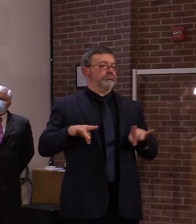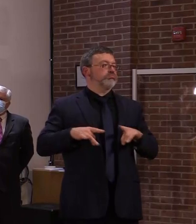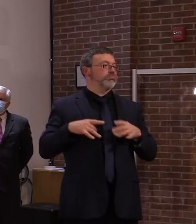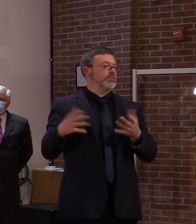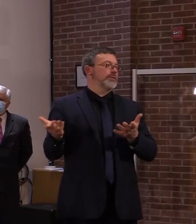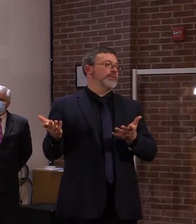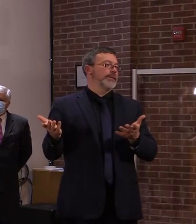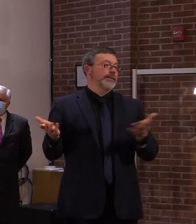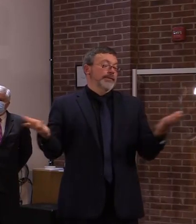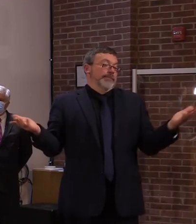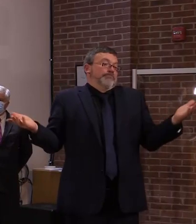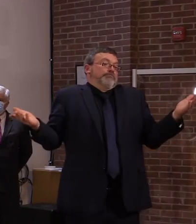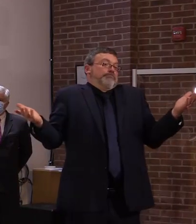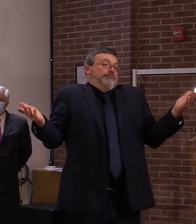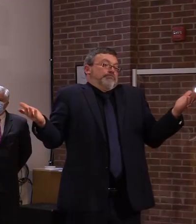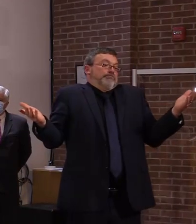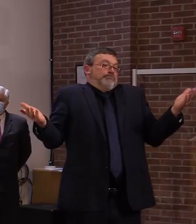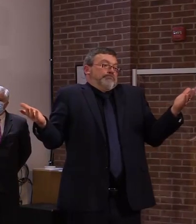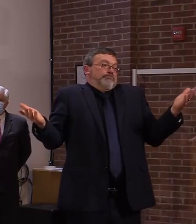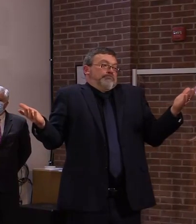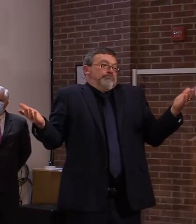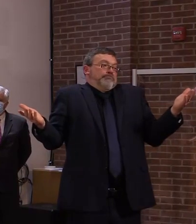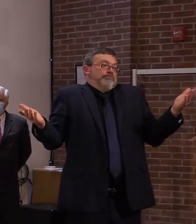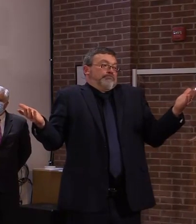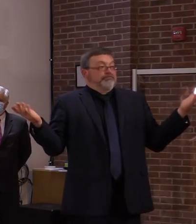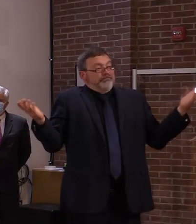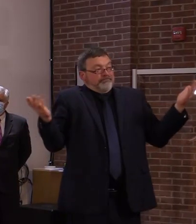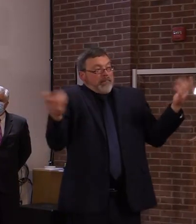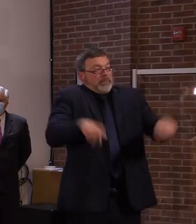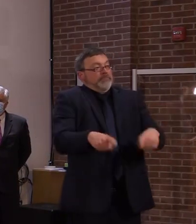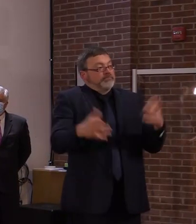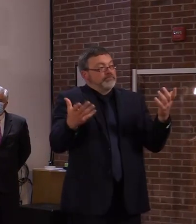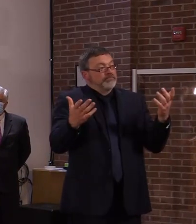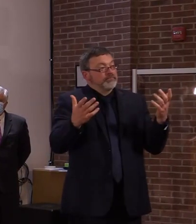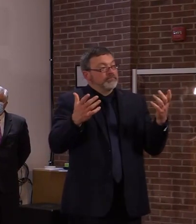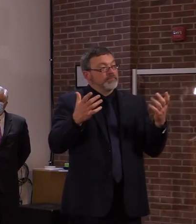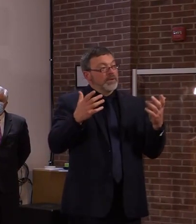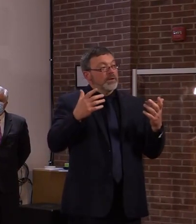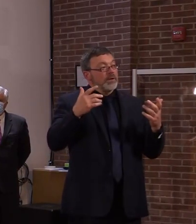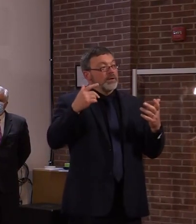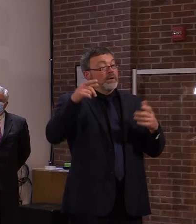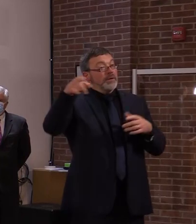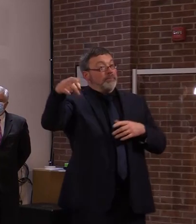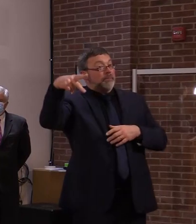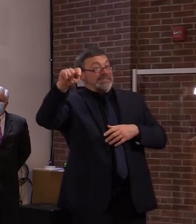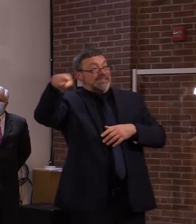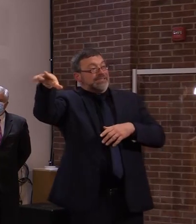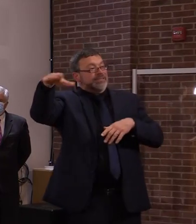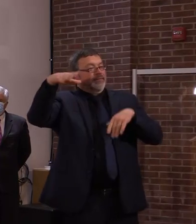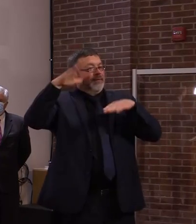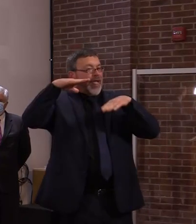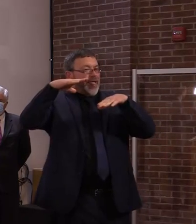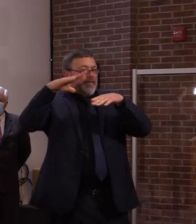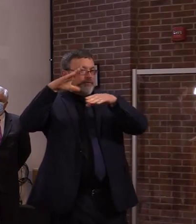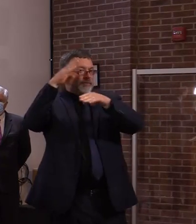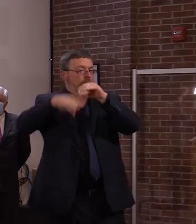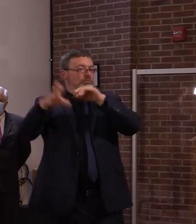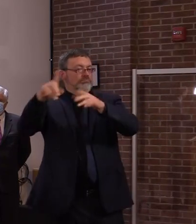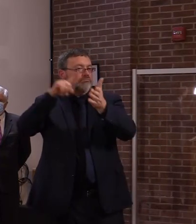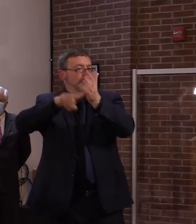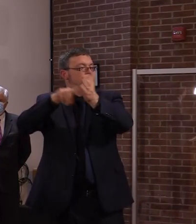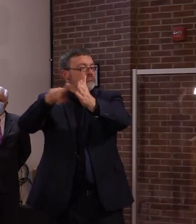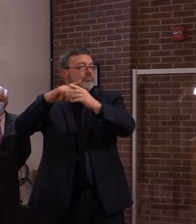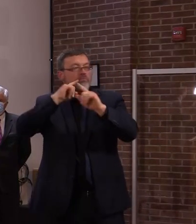The part of the press that hasn't been reported as widely about Provincetown is that even with its